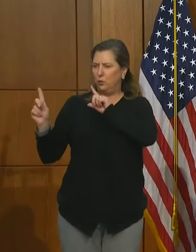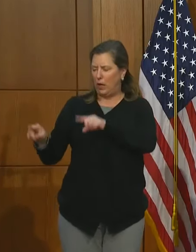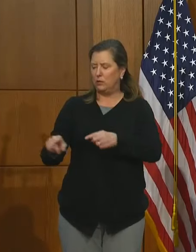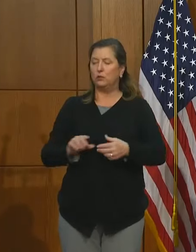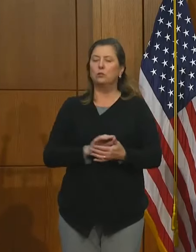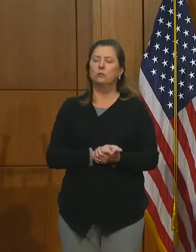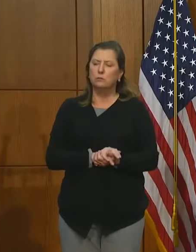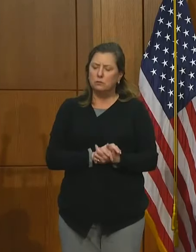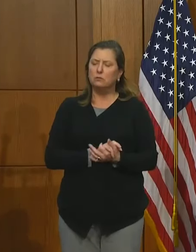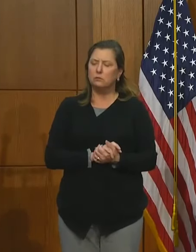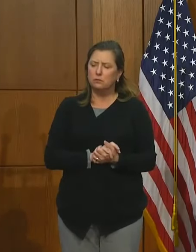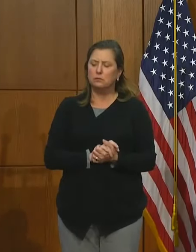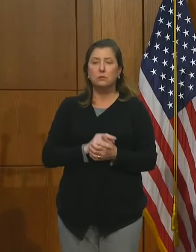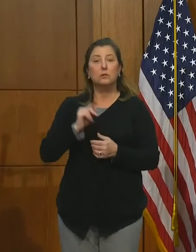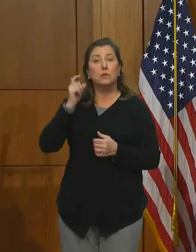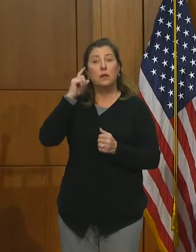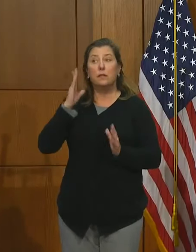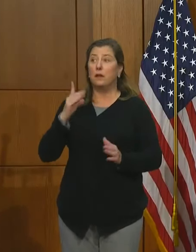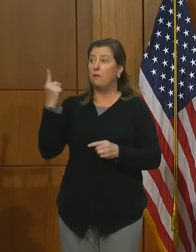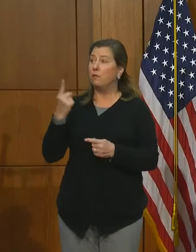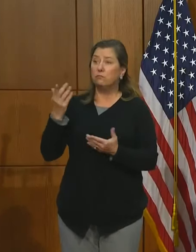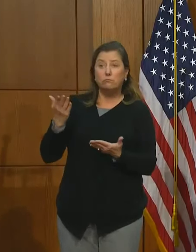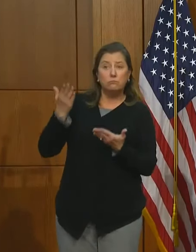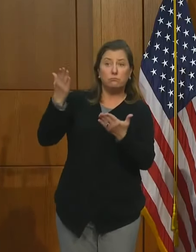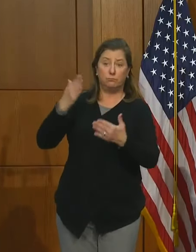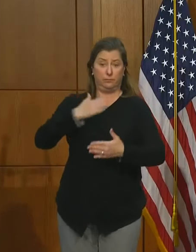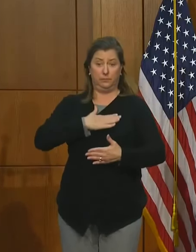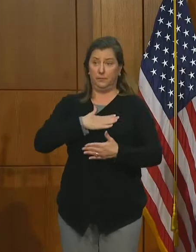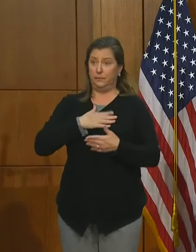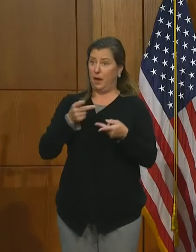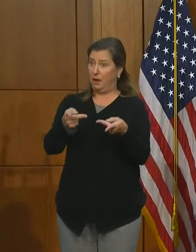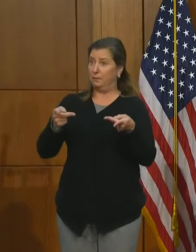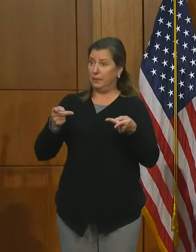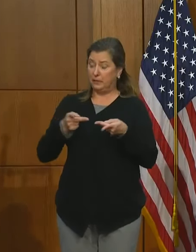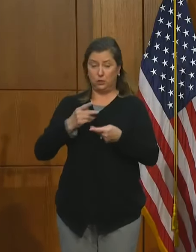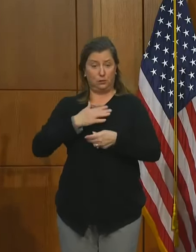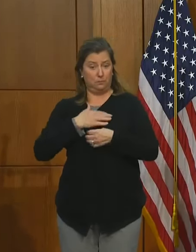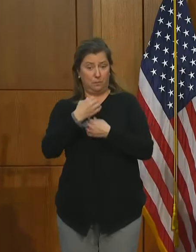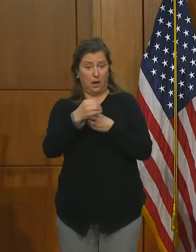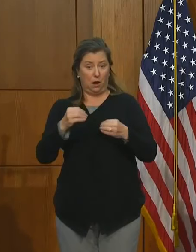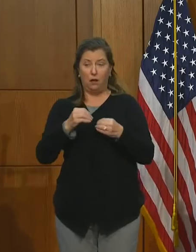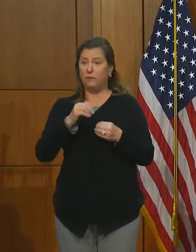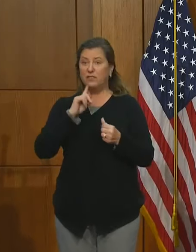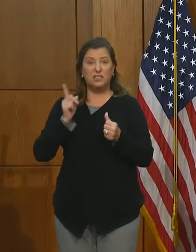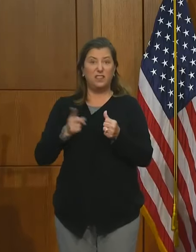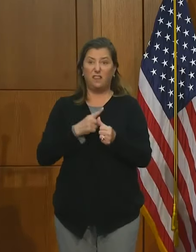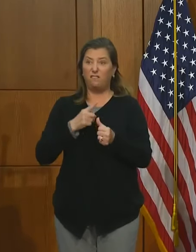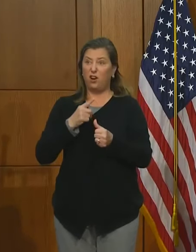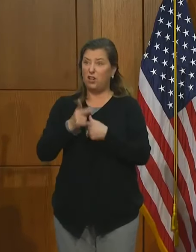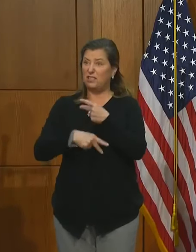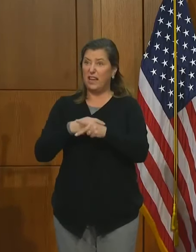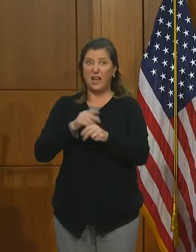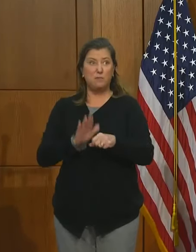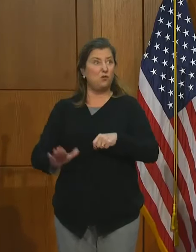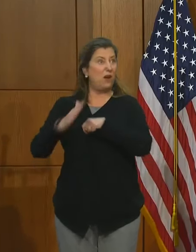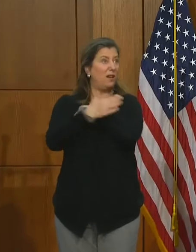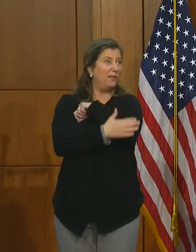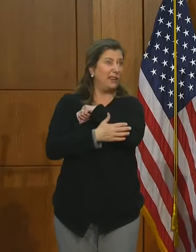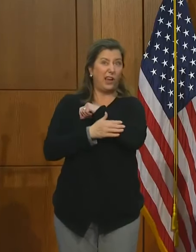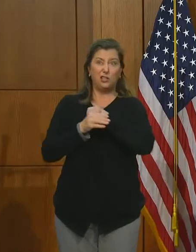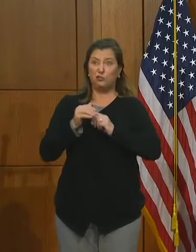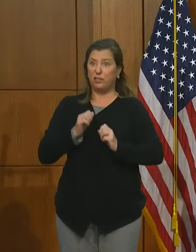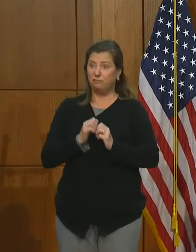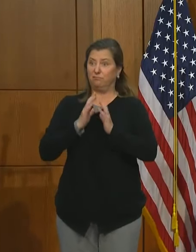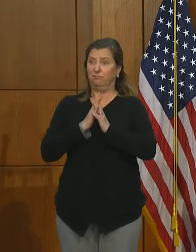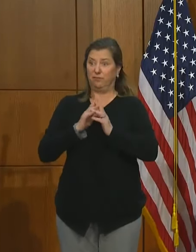governor often suggests and tells everyone that my position in my office is the first of its kind in the nation and in Virginia. And